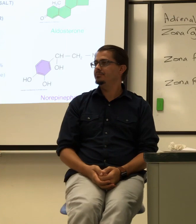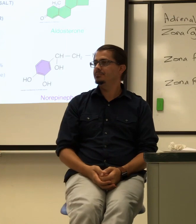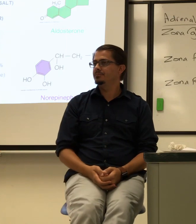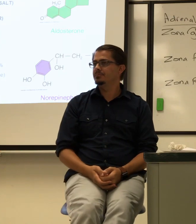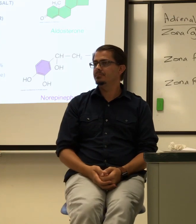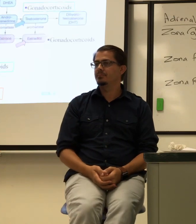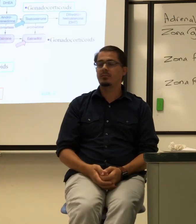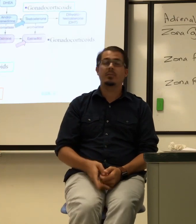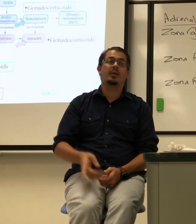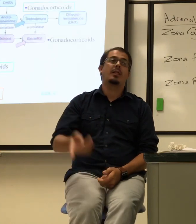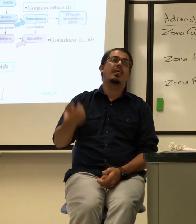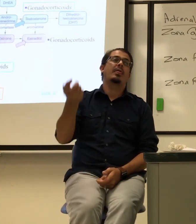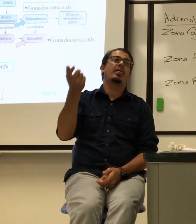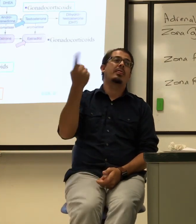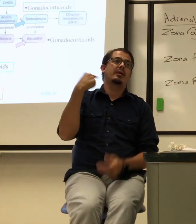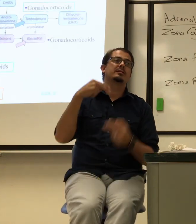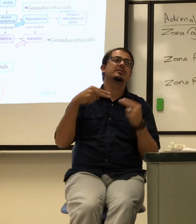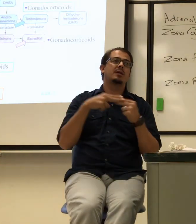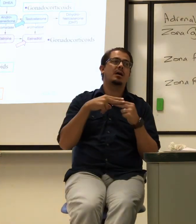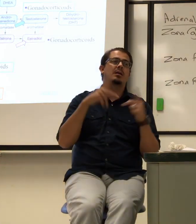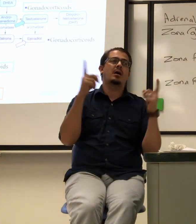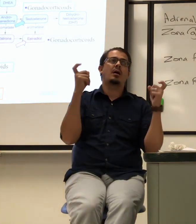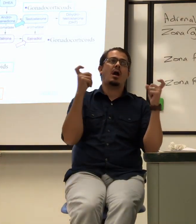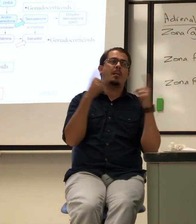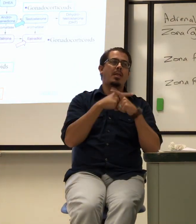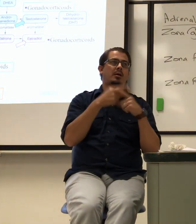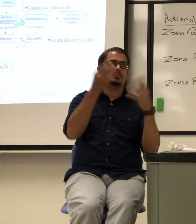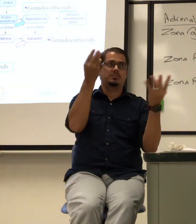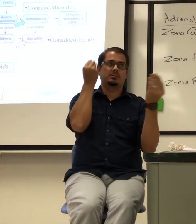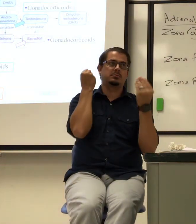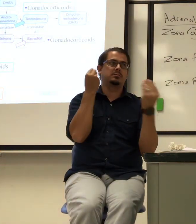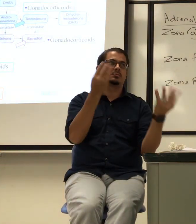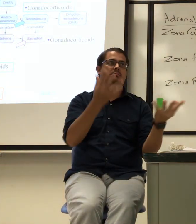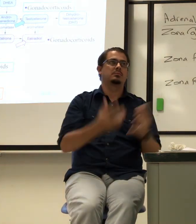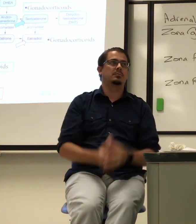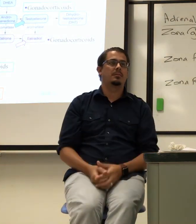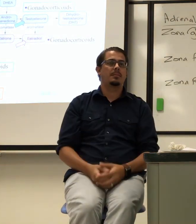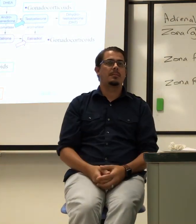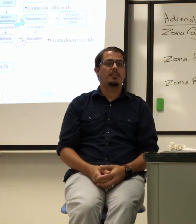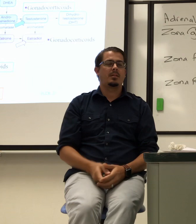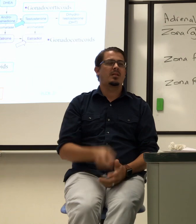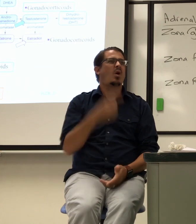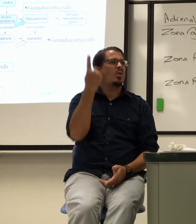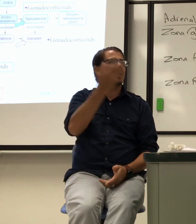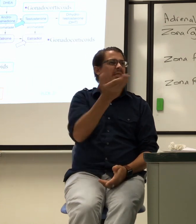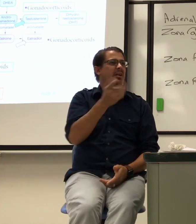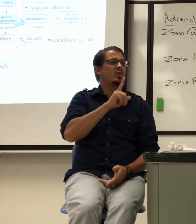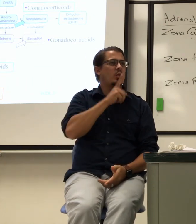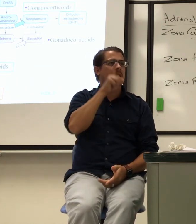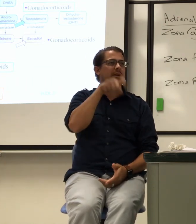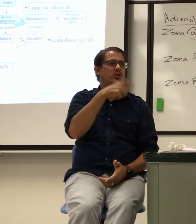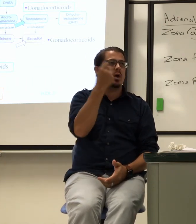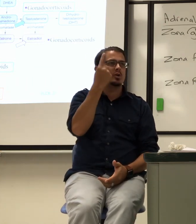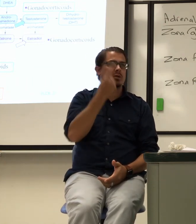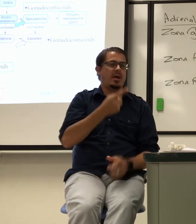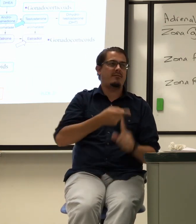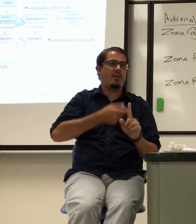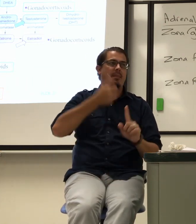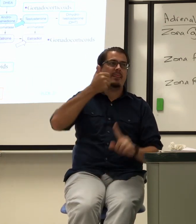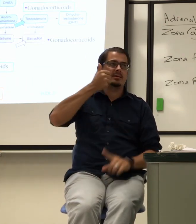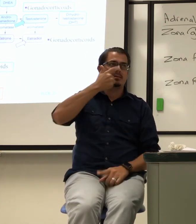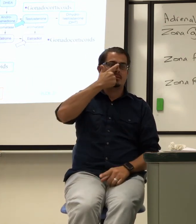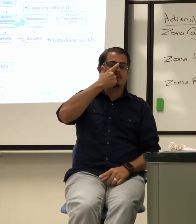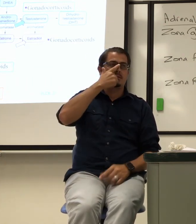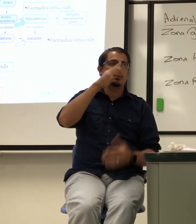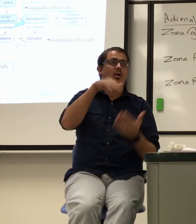The following slide is a complex cascade of things, and the only thing I really want you to understand is that all